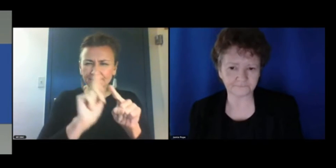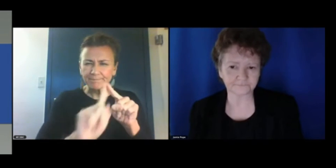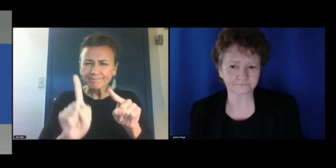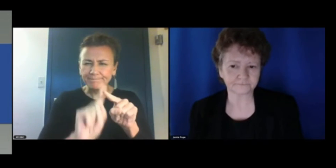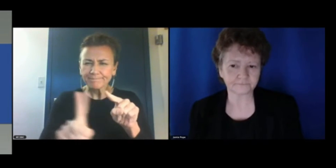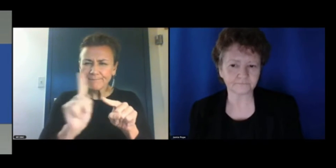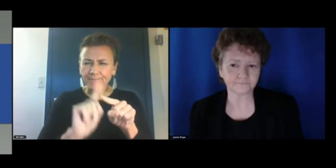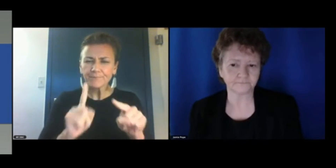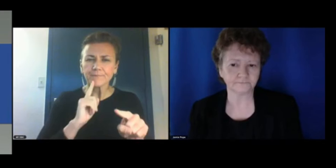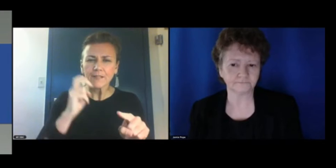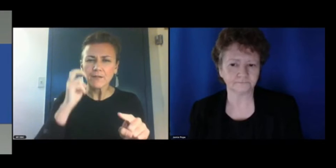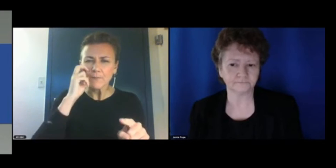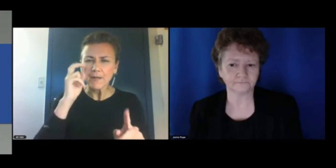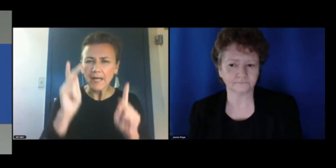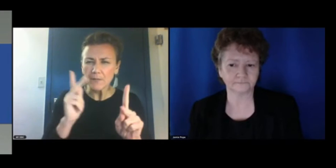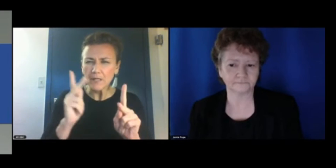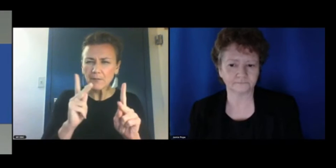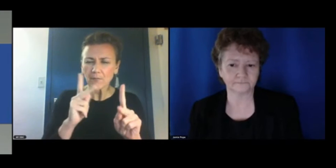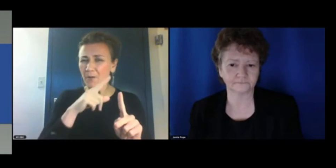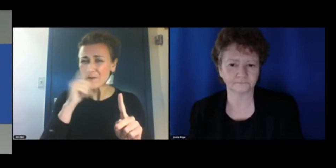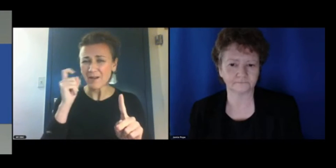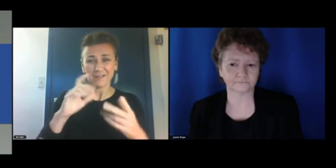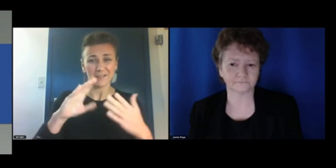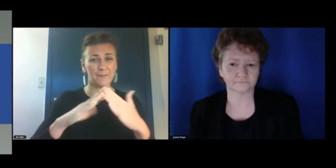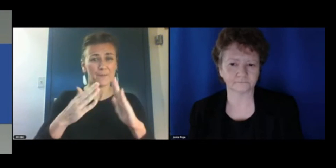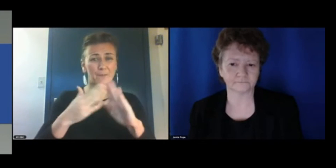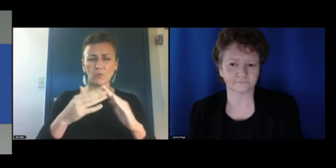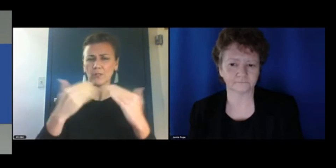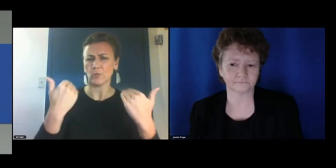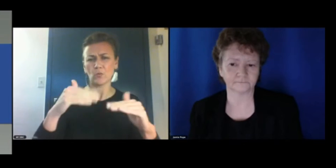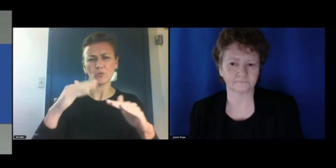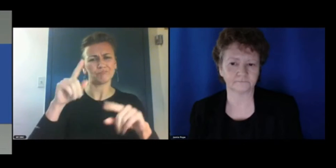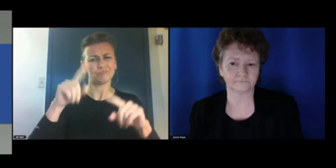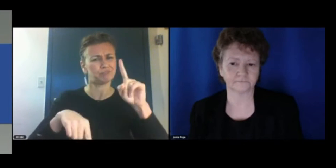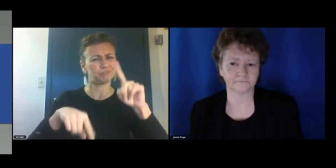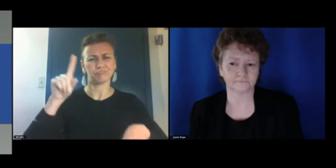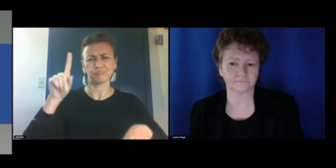about interpreting for deafblind people because they don't have the training.